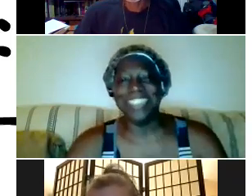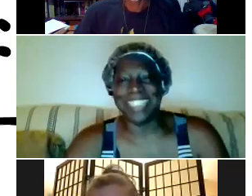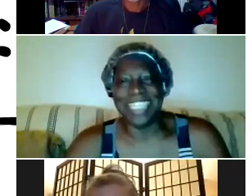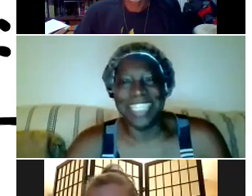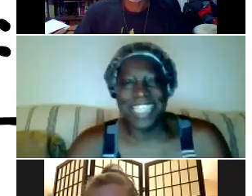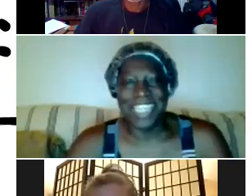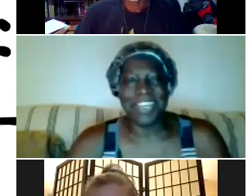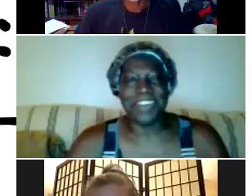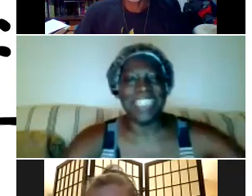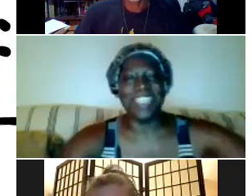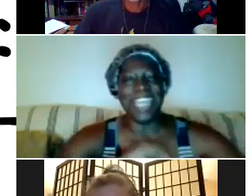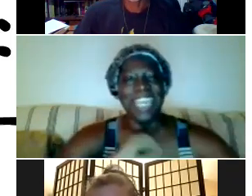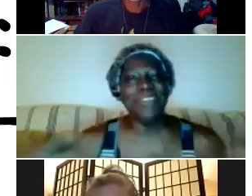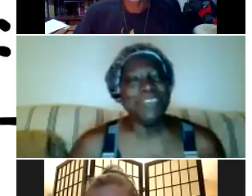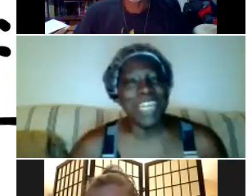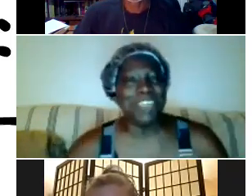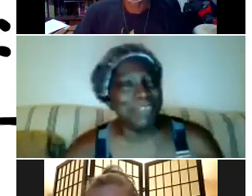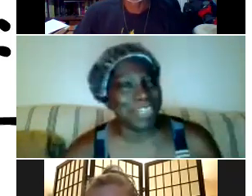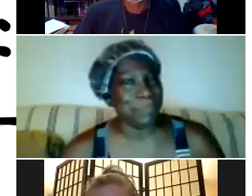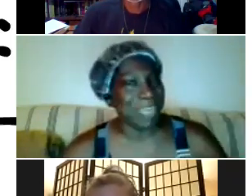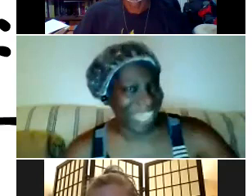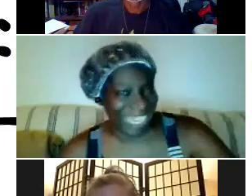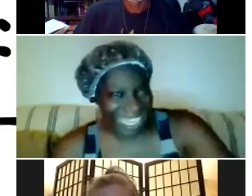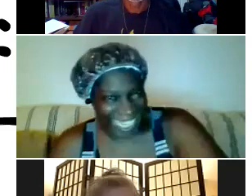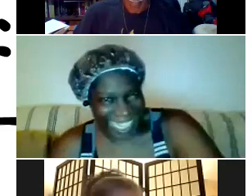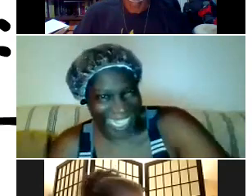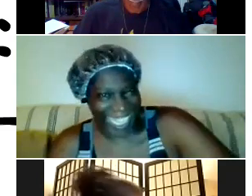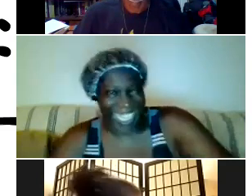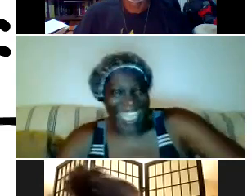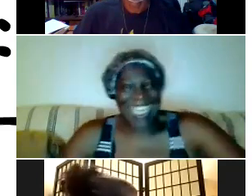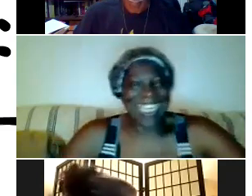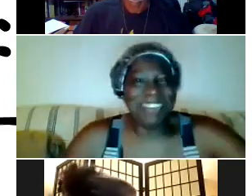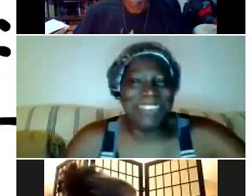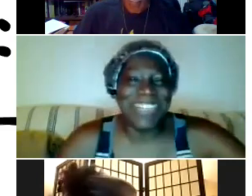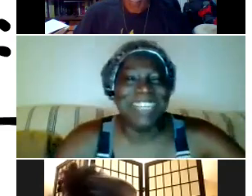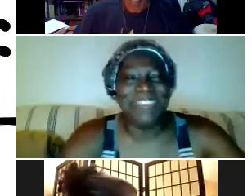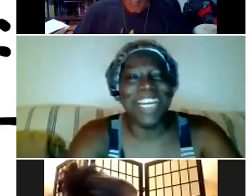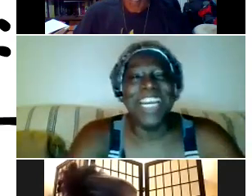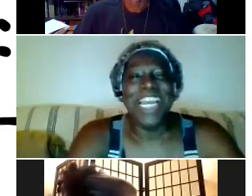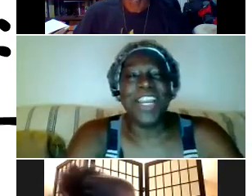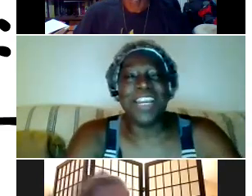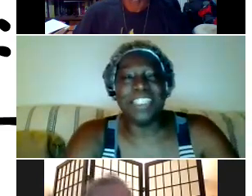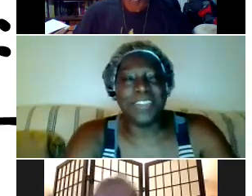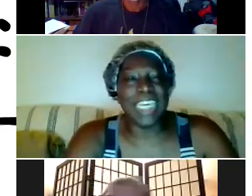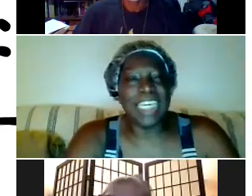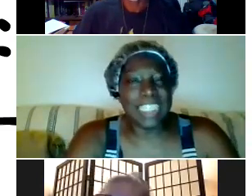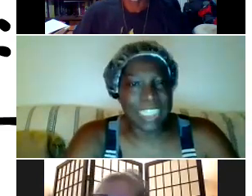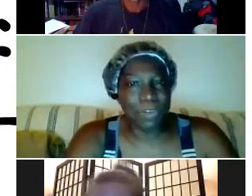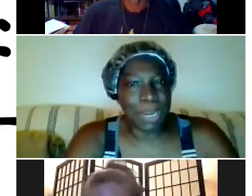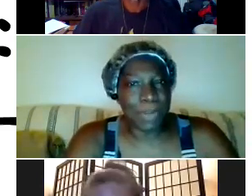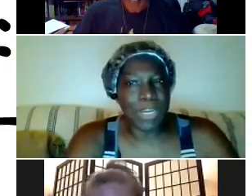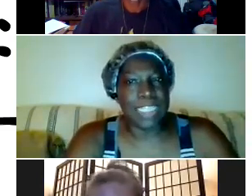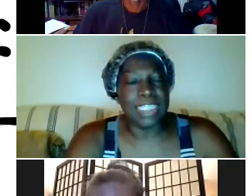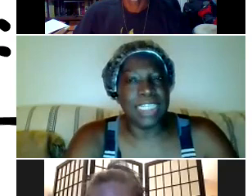That was that. All right, so now we're where you were, Marilyn. Now we're where you were. All right, so